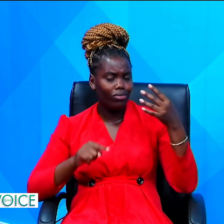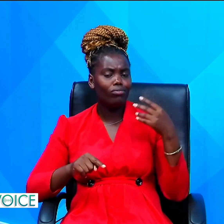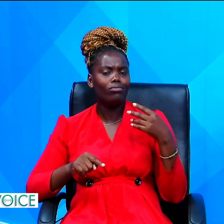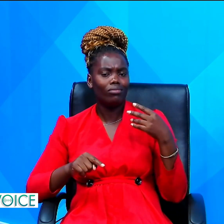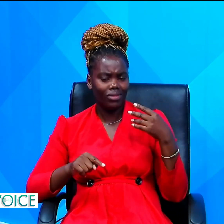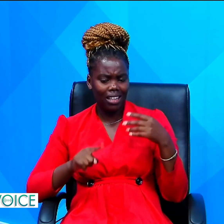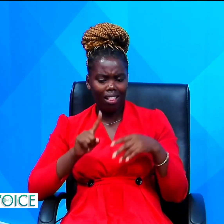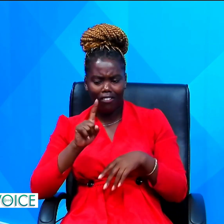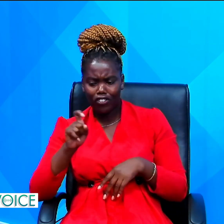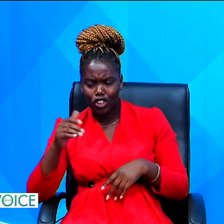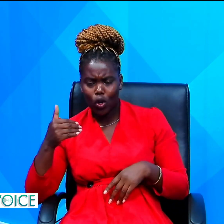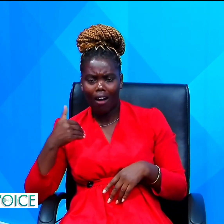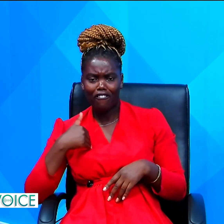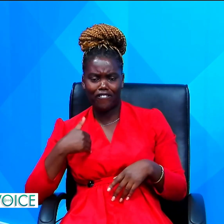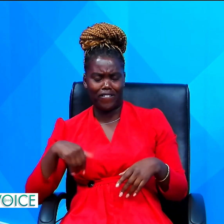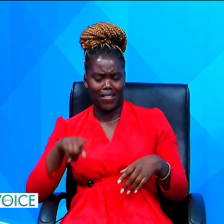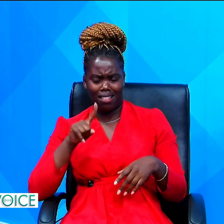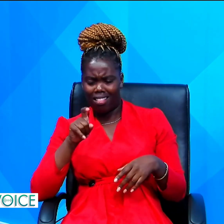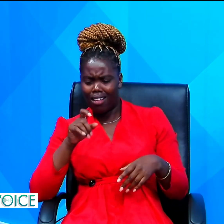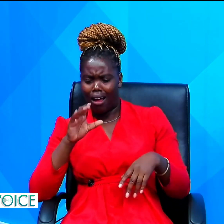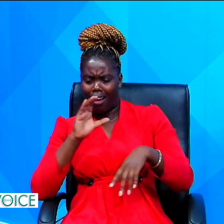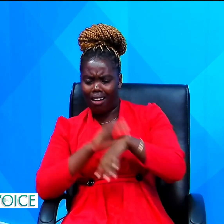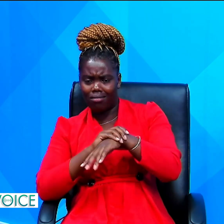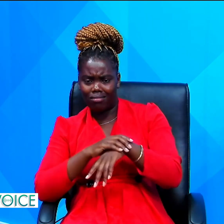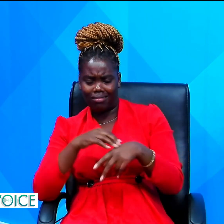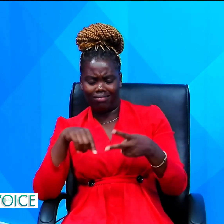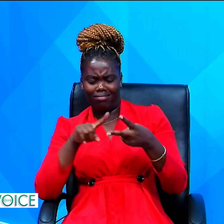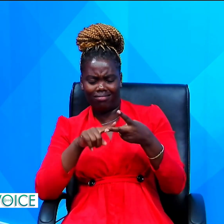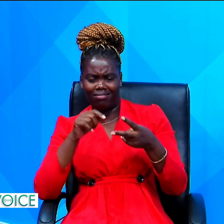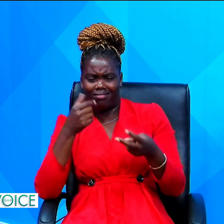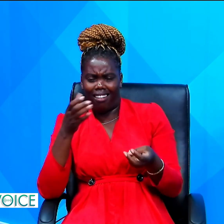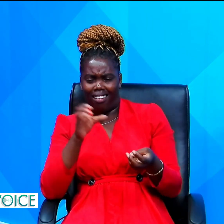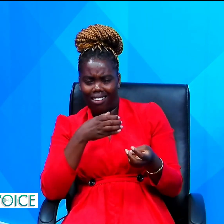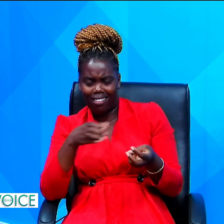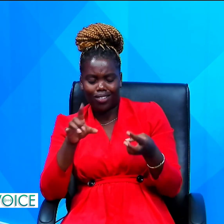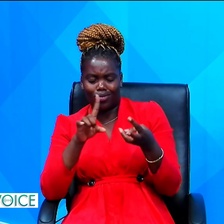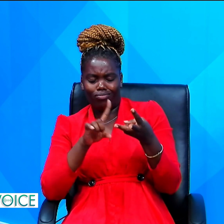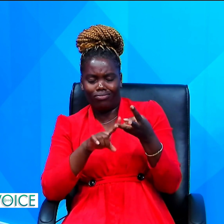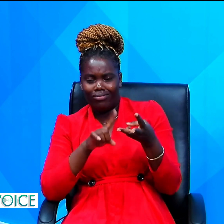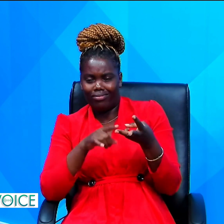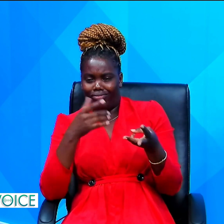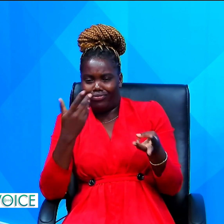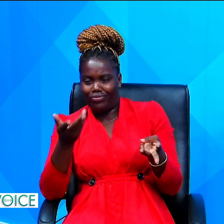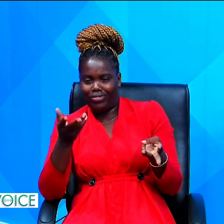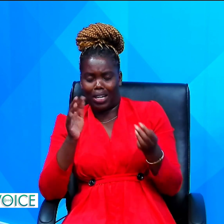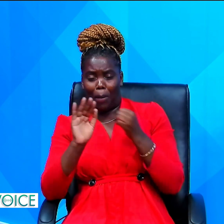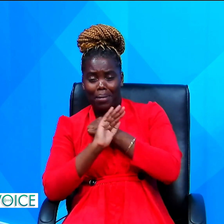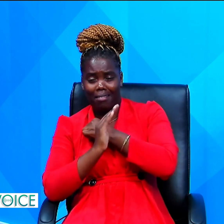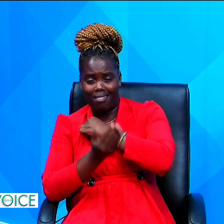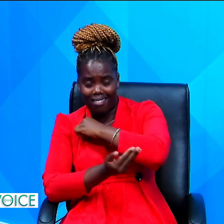visit at the hospital. So we've seen we have causes of hepatitis: virus,